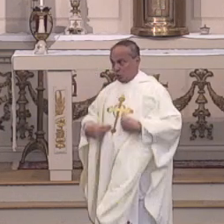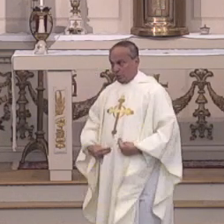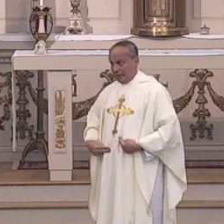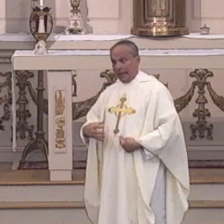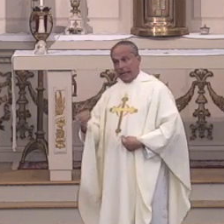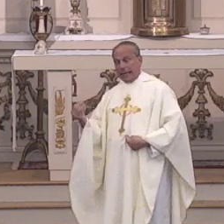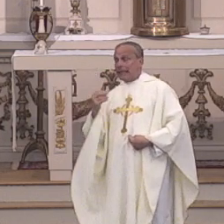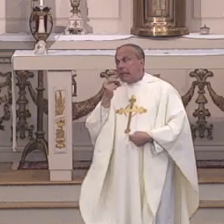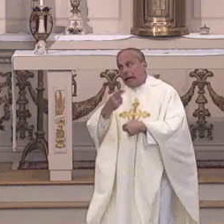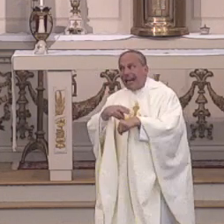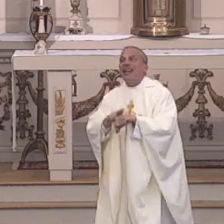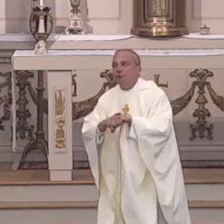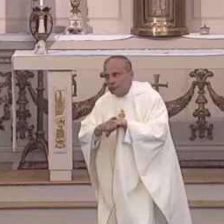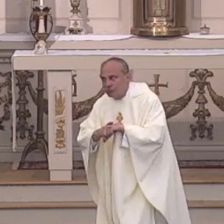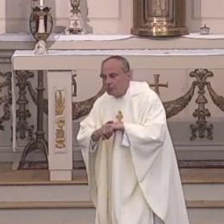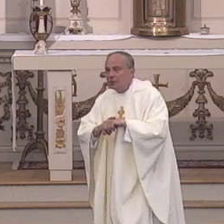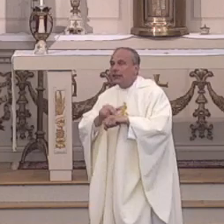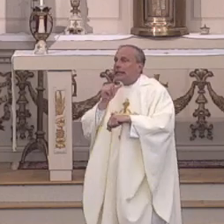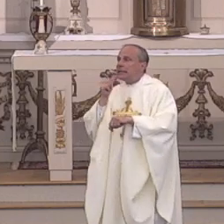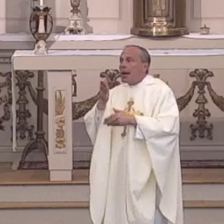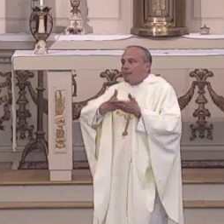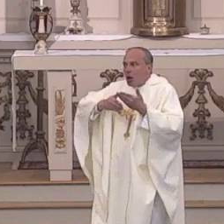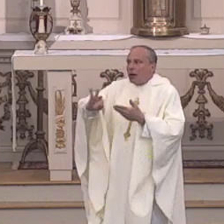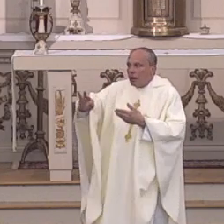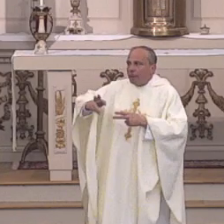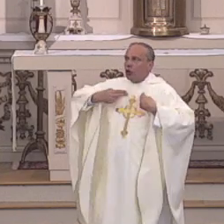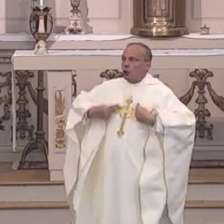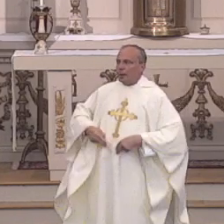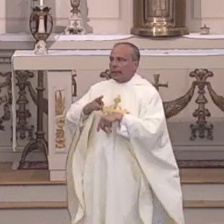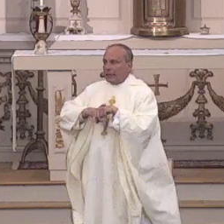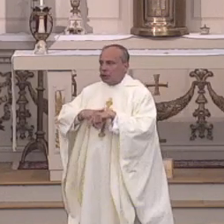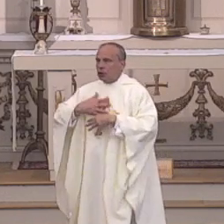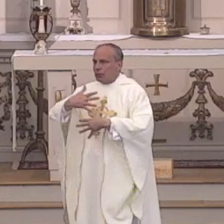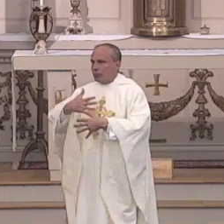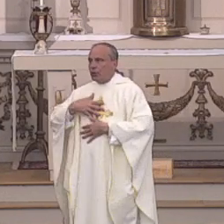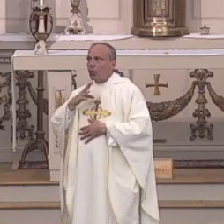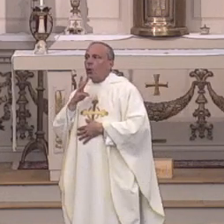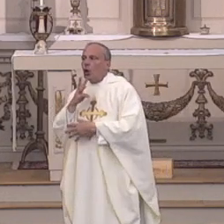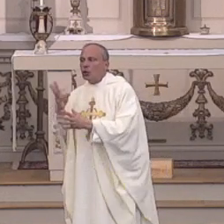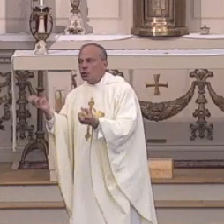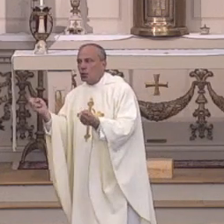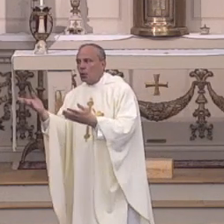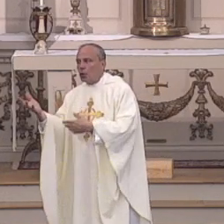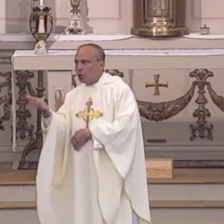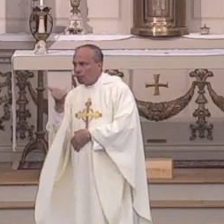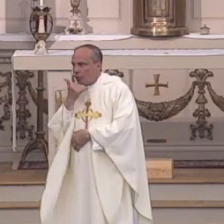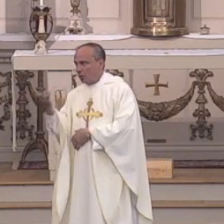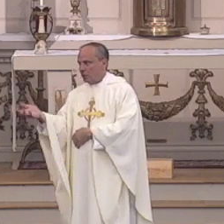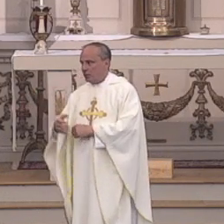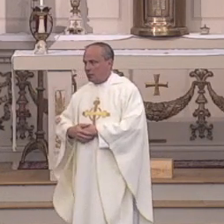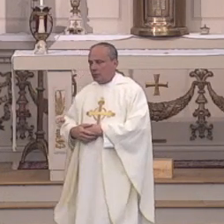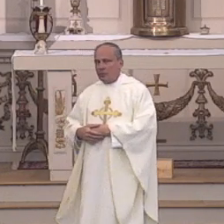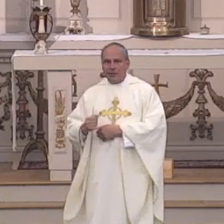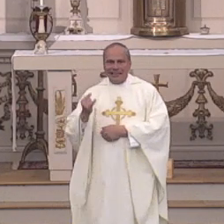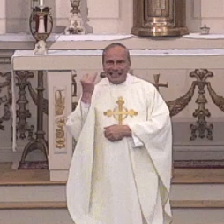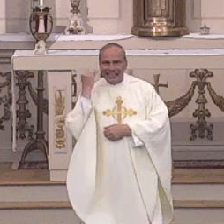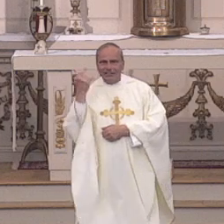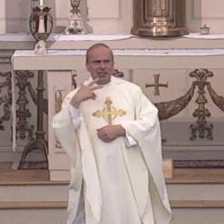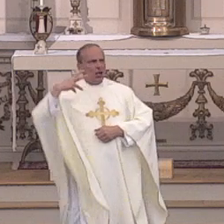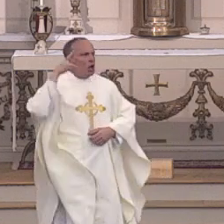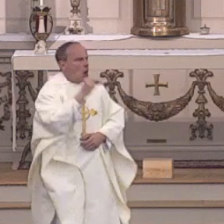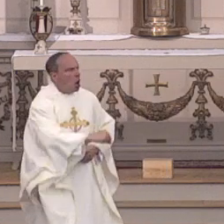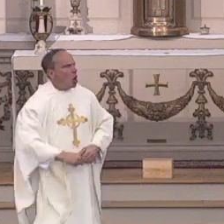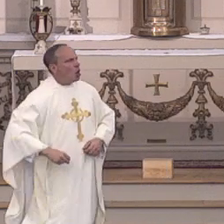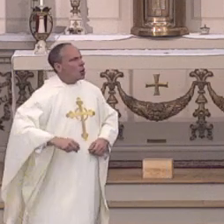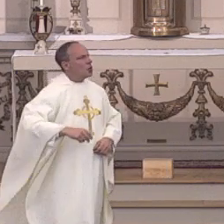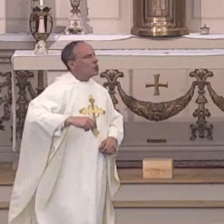If that person who you're describing, your cousin, breathes water, that means they're not human, because it is a natural part of being human to